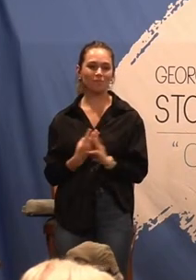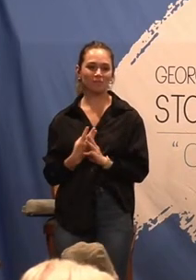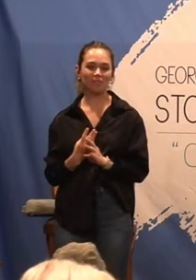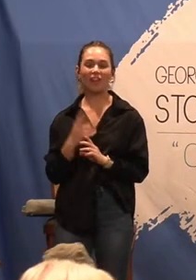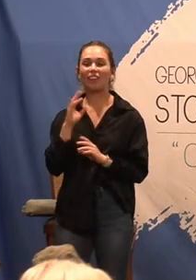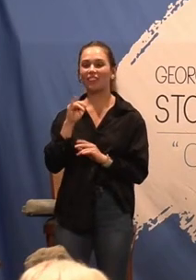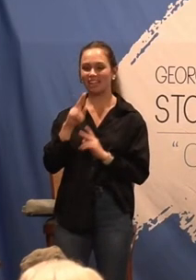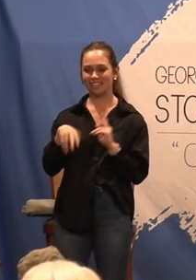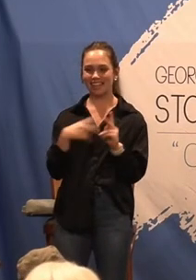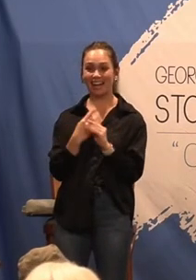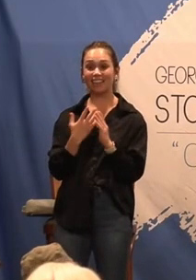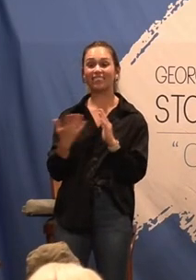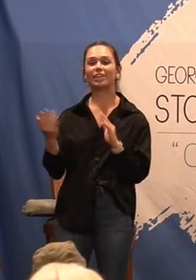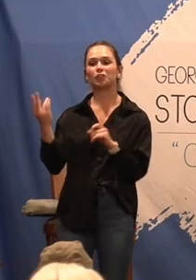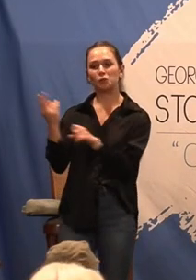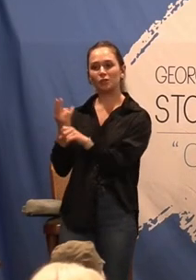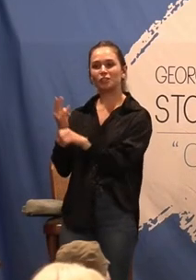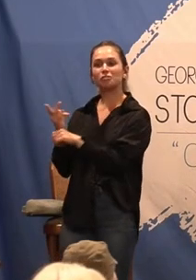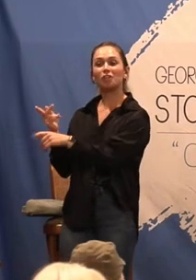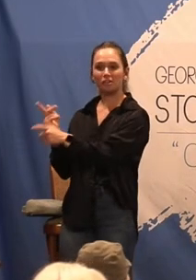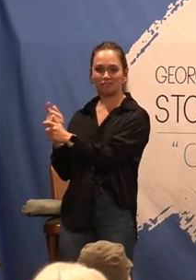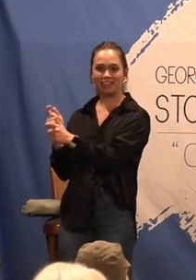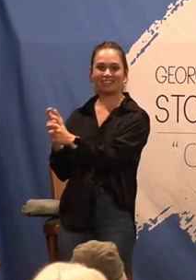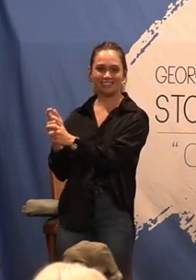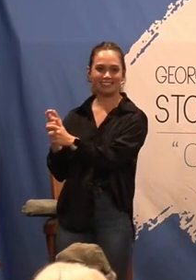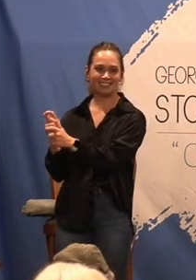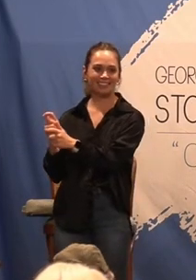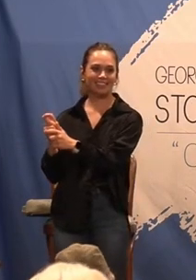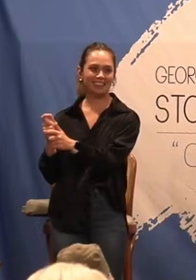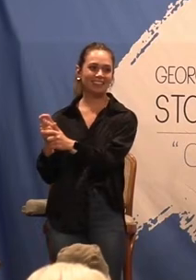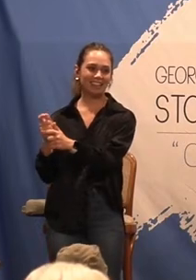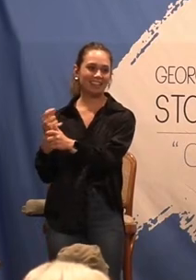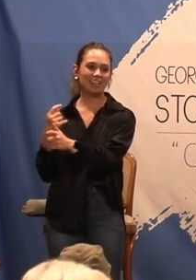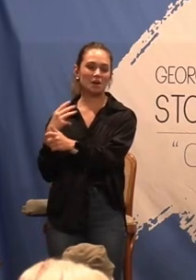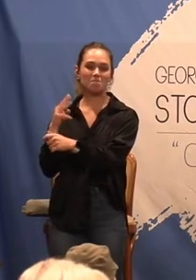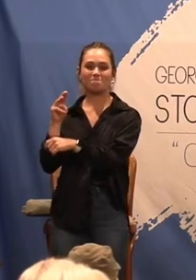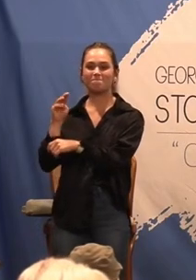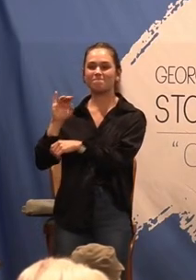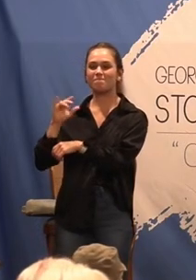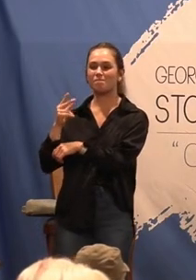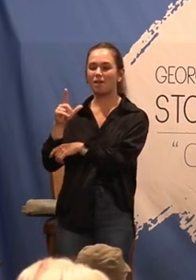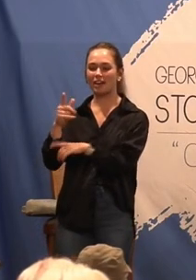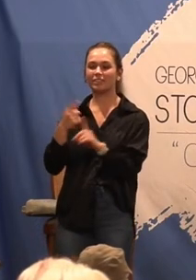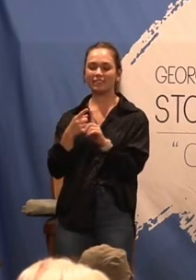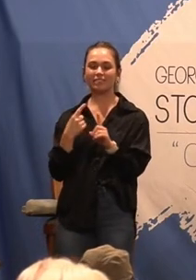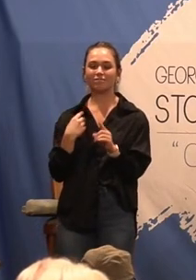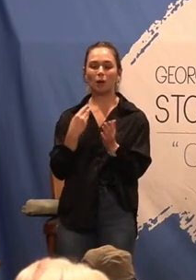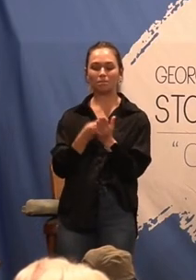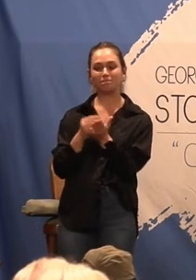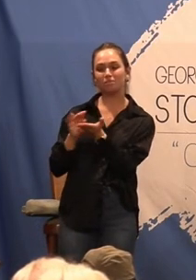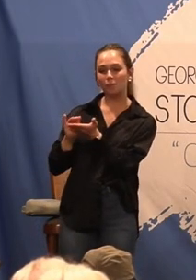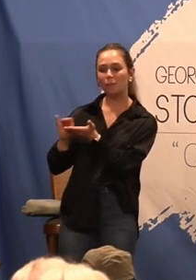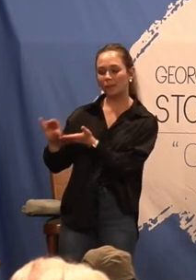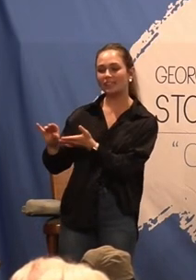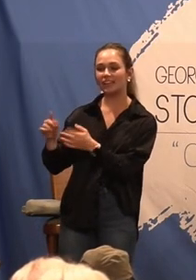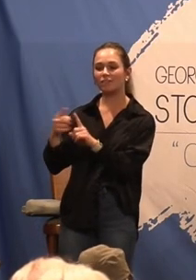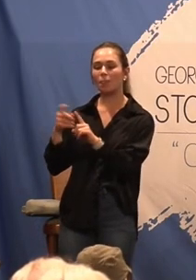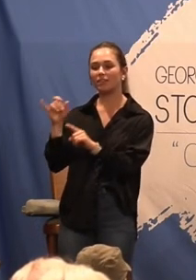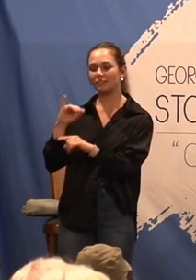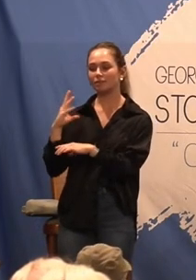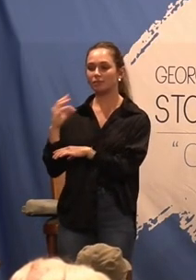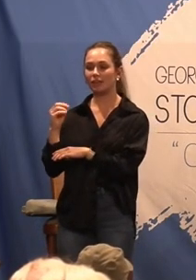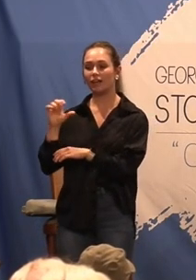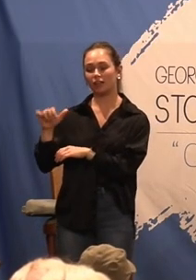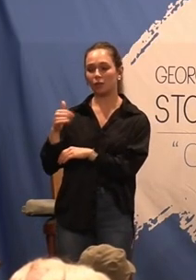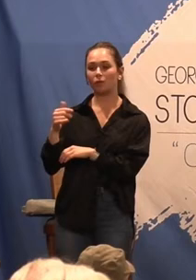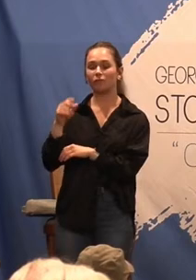That's the kind of thing you can take home and use right away. Michael is brought to us by a grant from the Georgia Council for the Arts, another grant